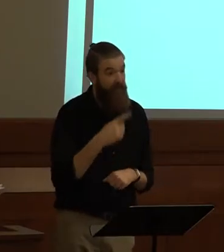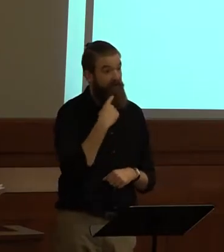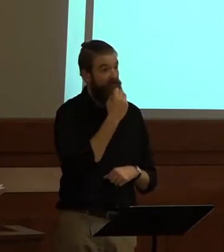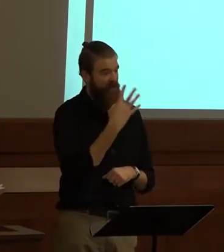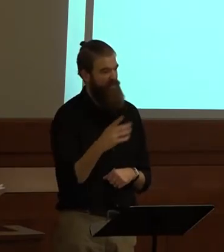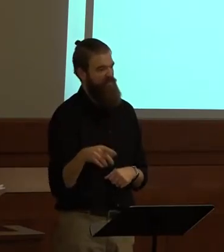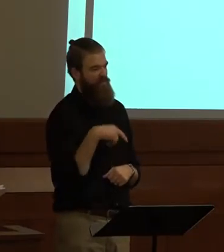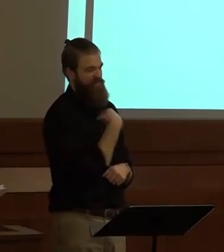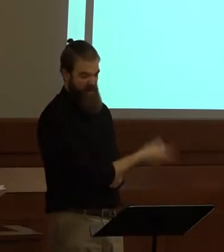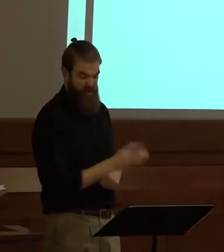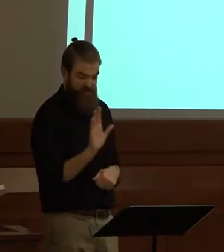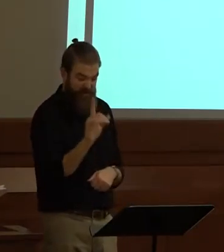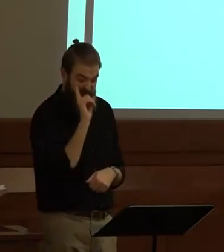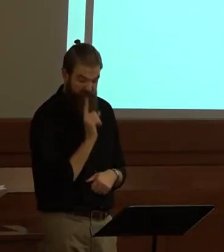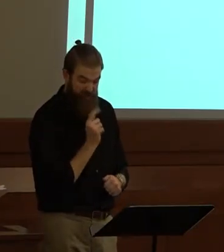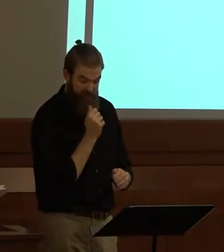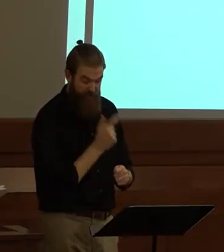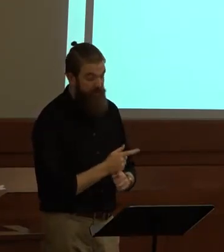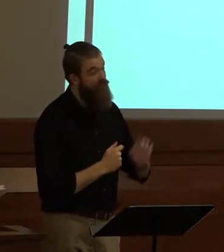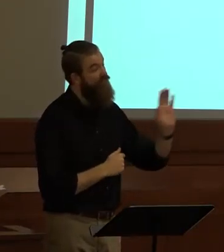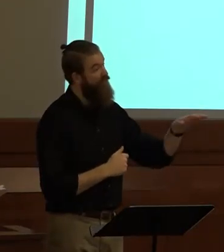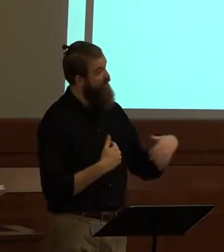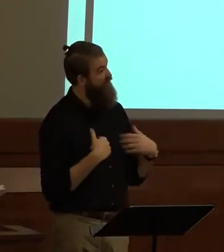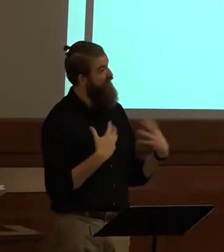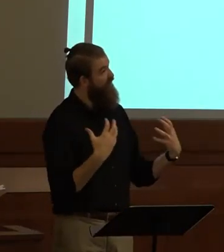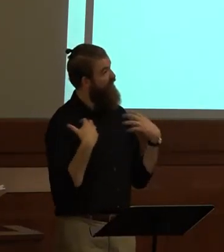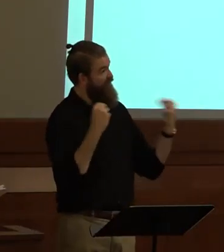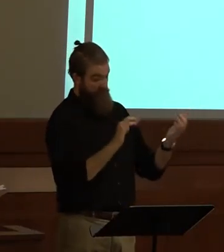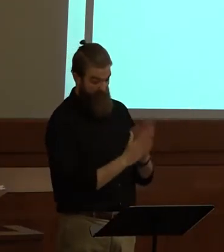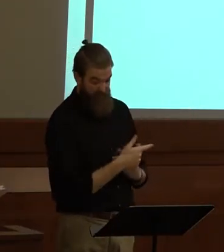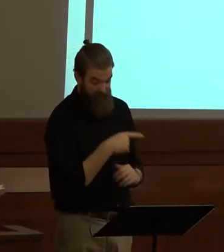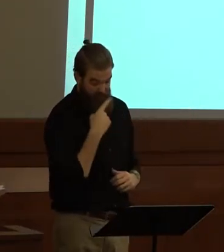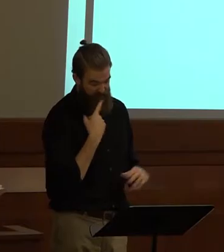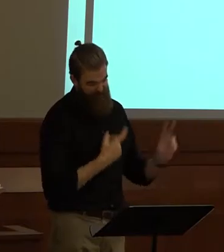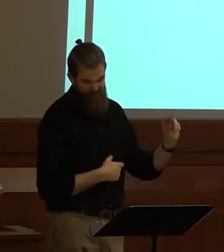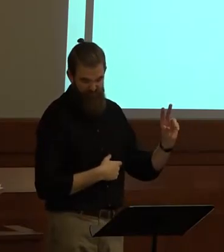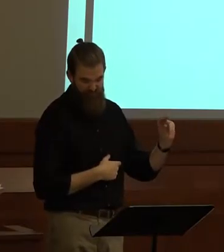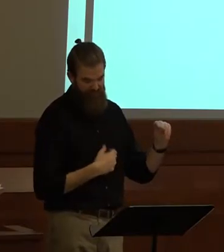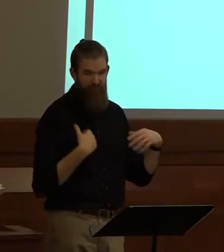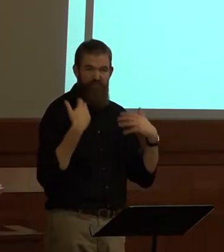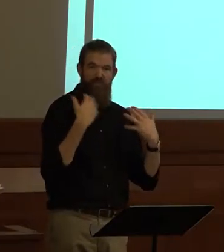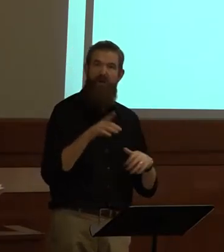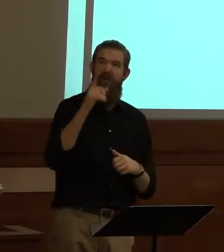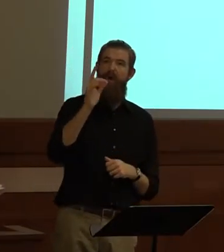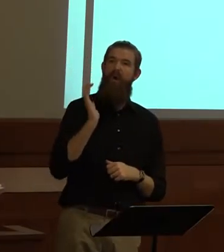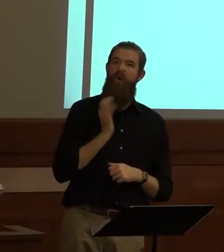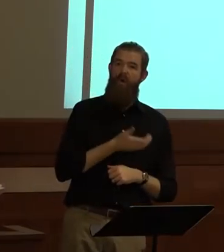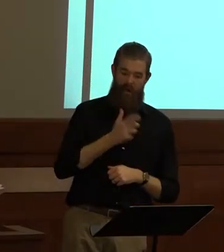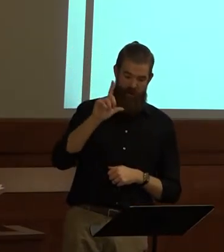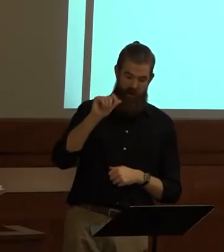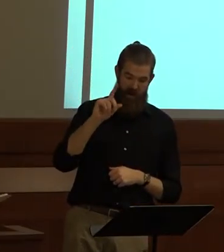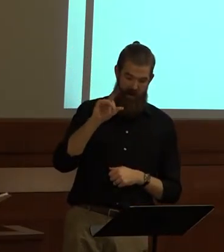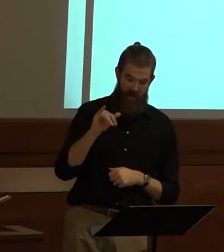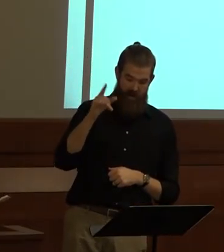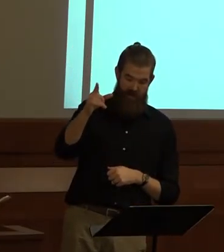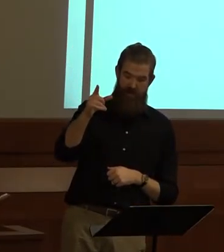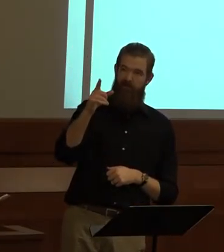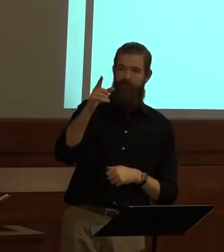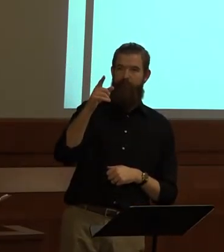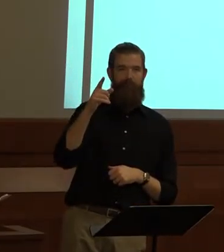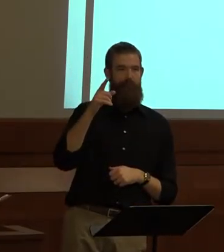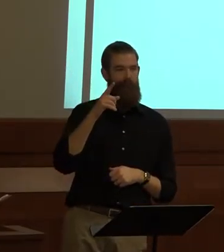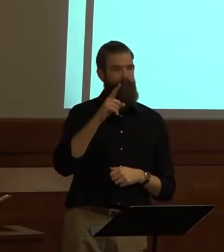of Bordeaux in 1898 when he was 20 years old and completed his studies with honors. In 1899, he attended